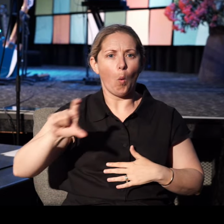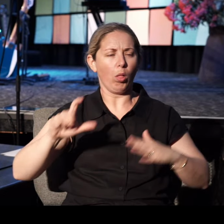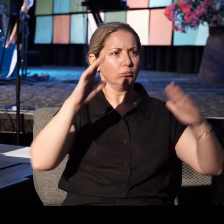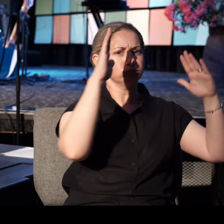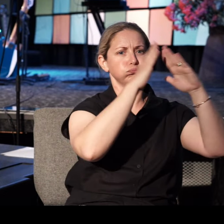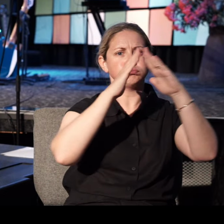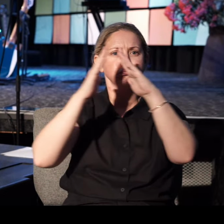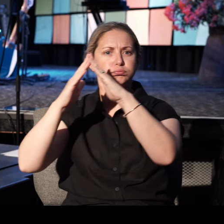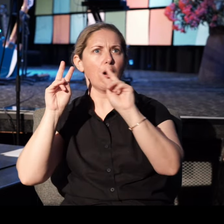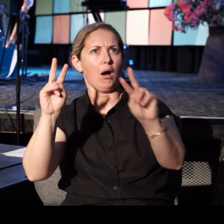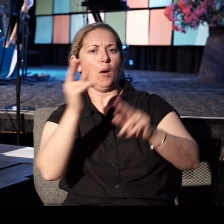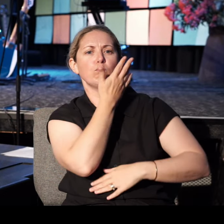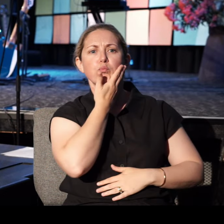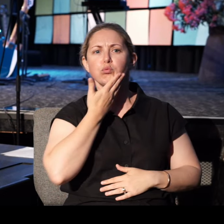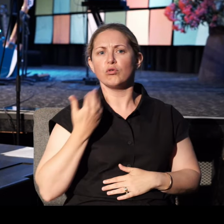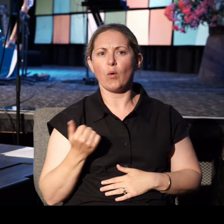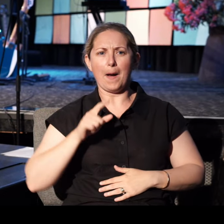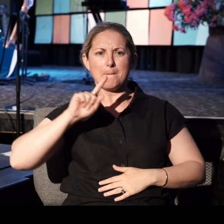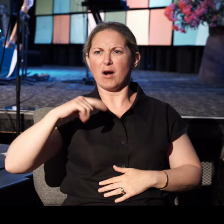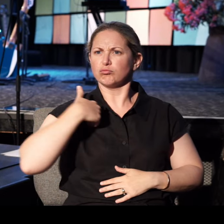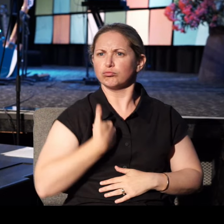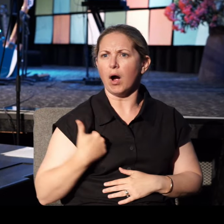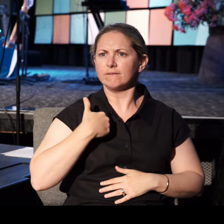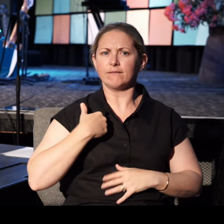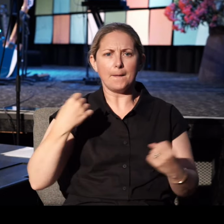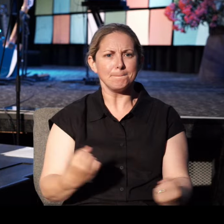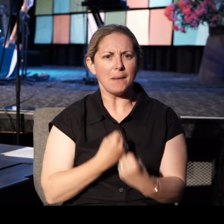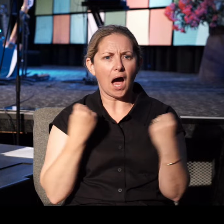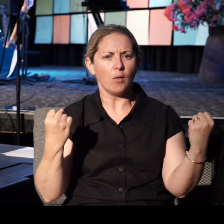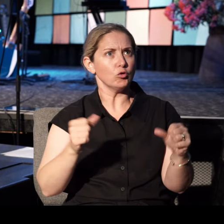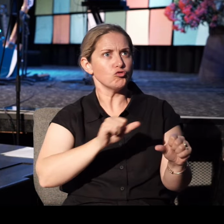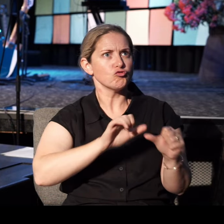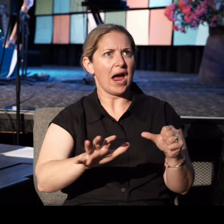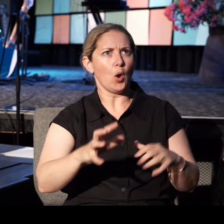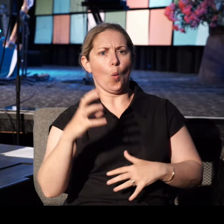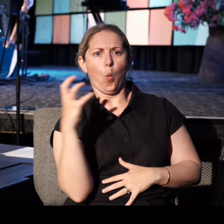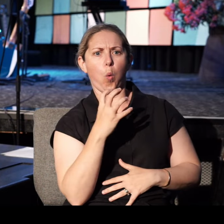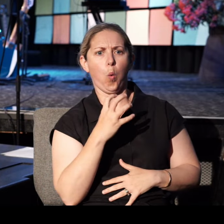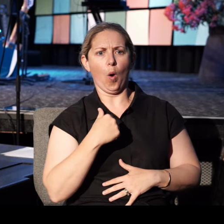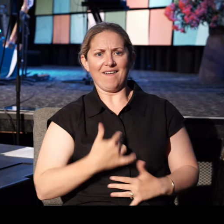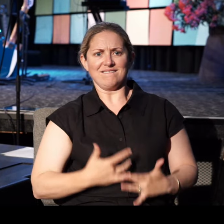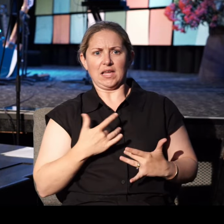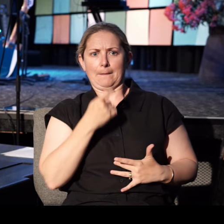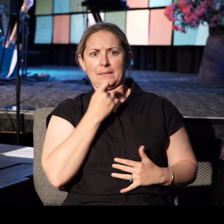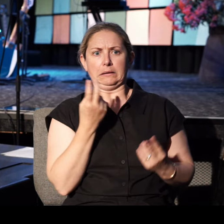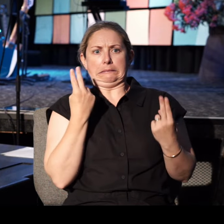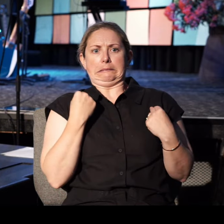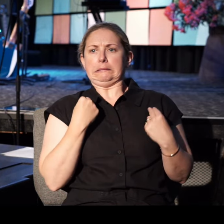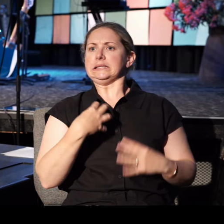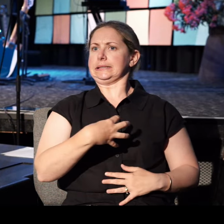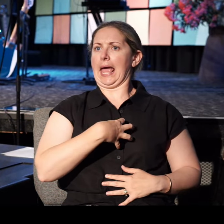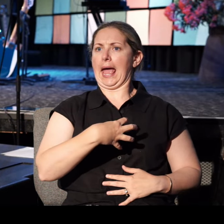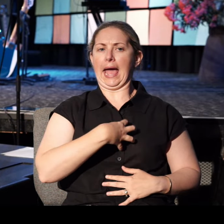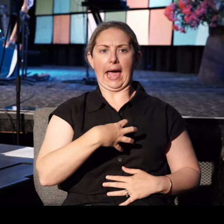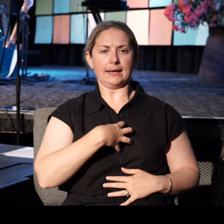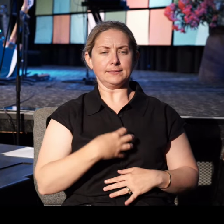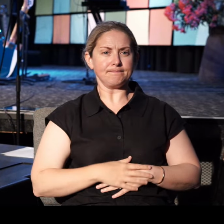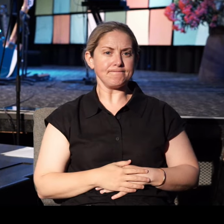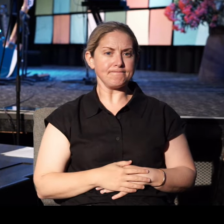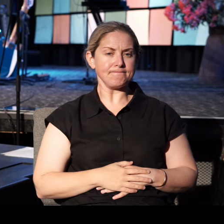rugged, powerful, great, wonderful, and so on. There's a kind of power that these things have that's also